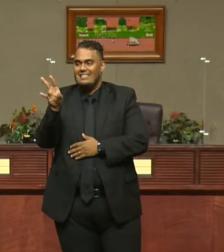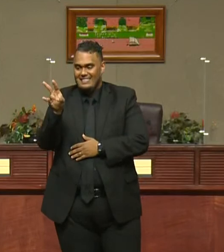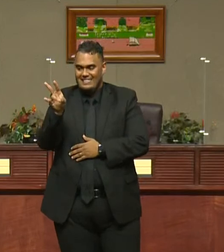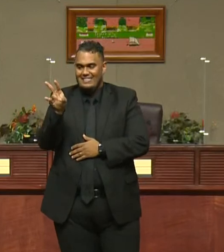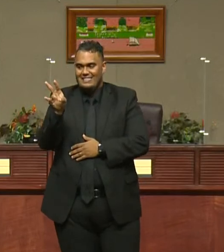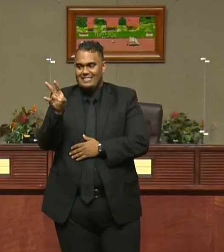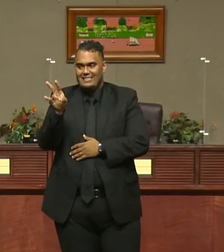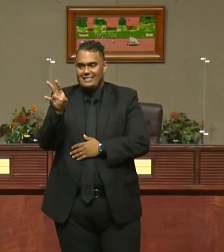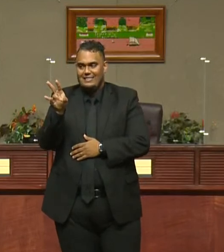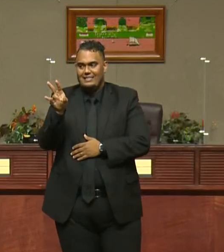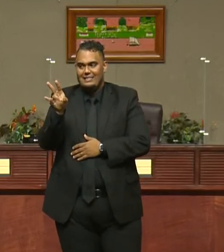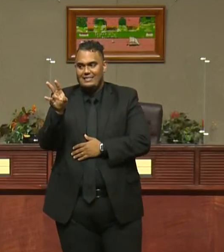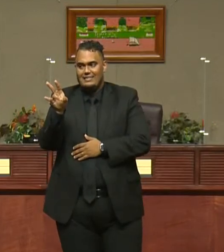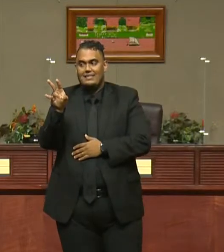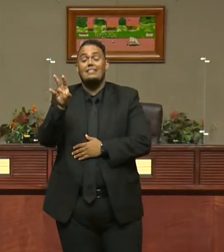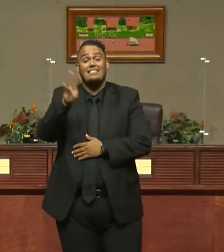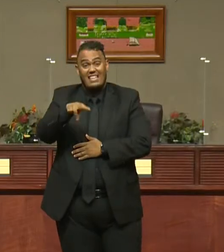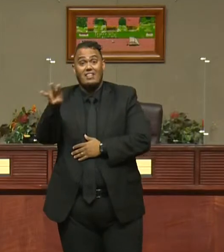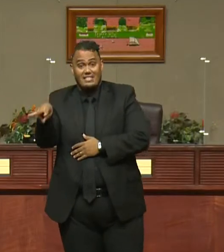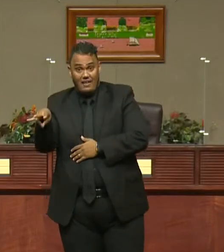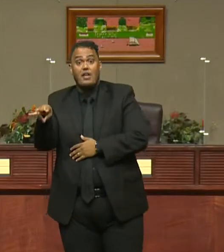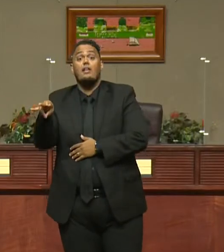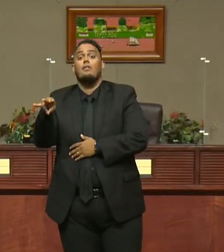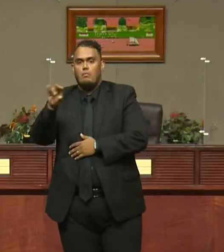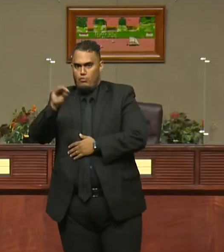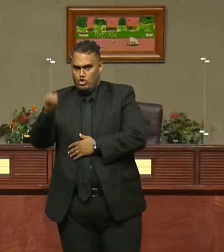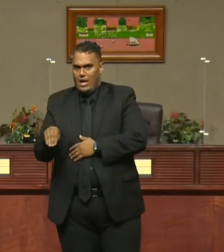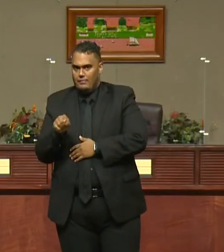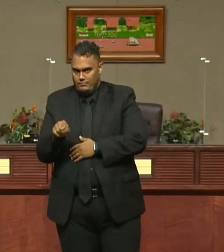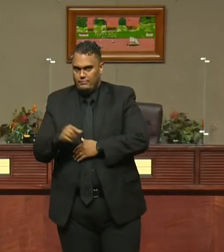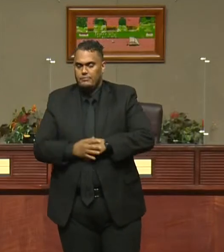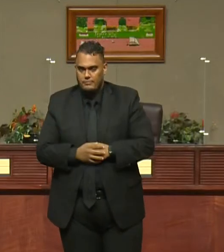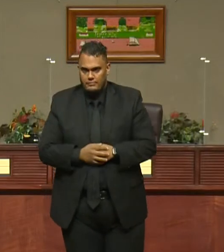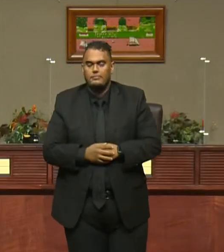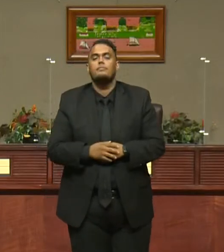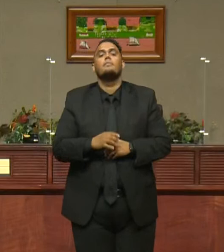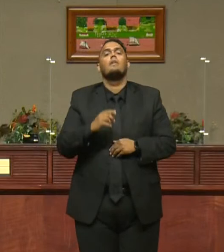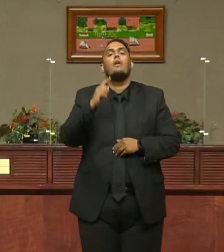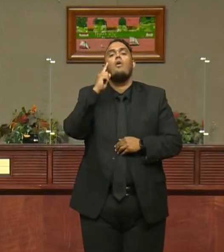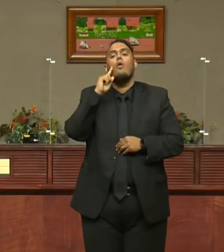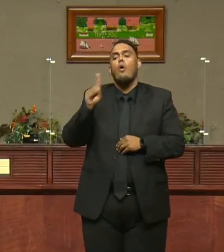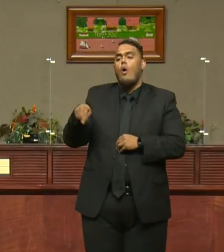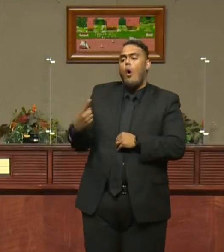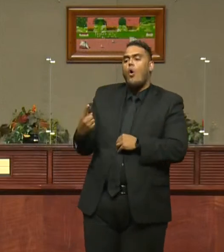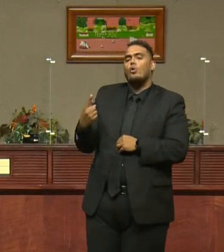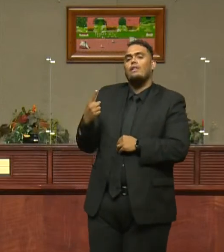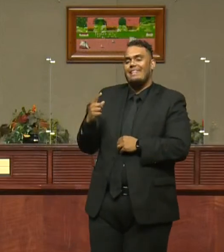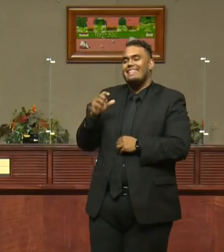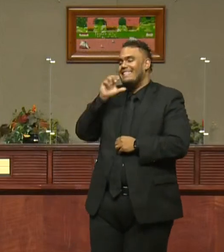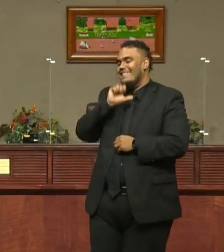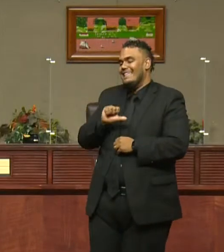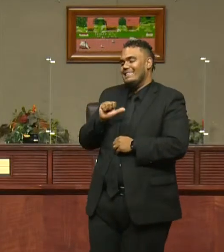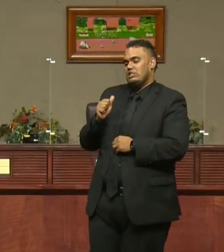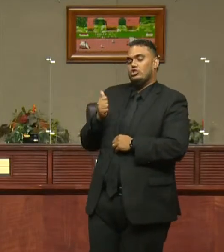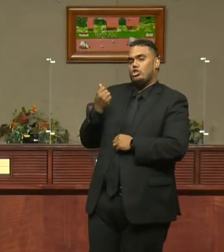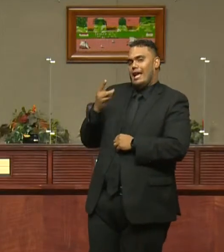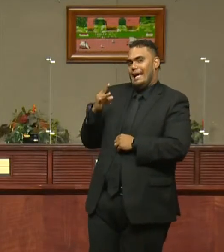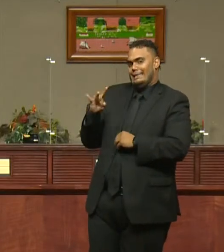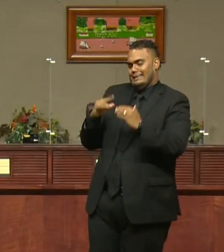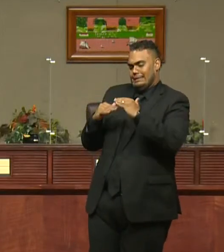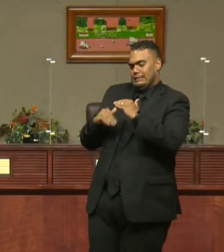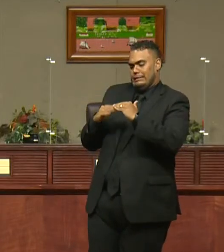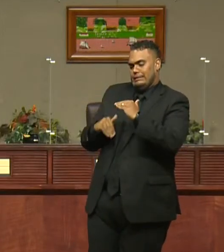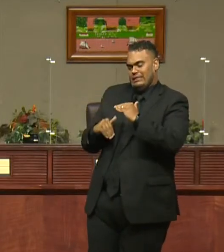Now, the number for residents under 18 is only at 16% of those who are